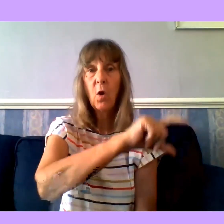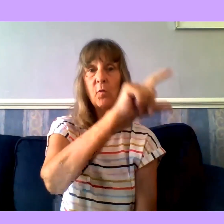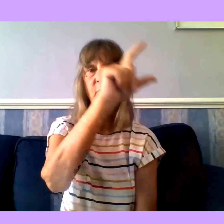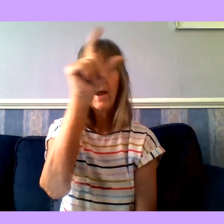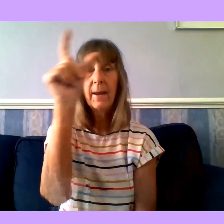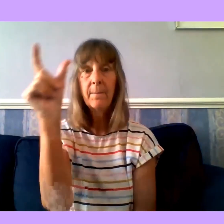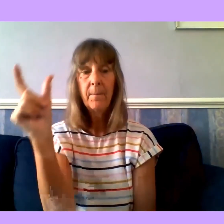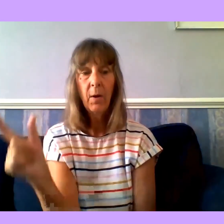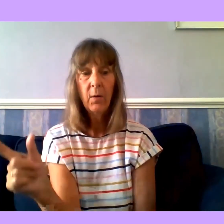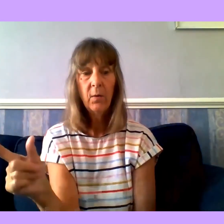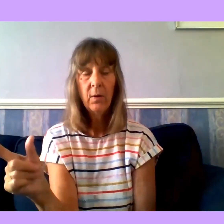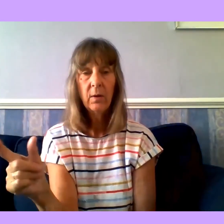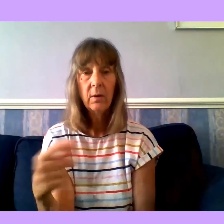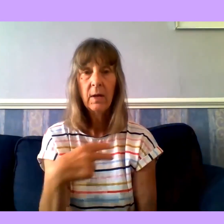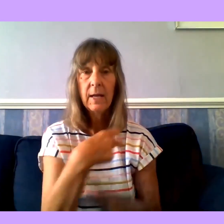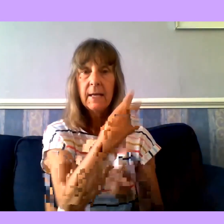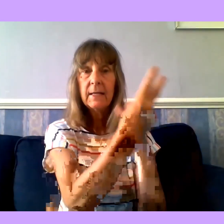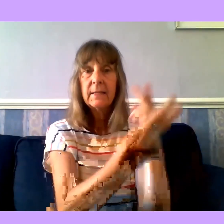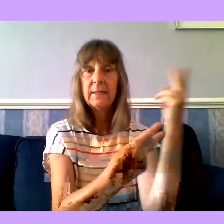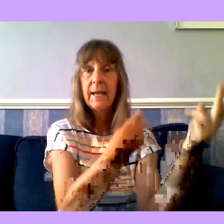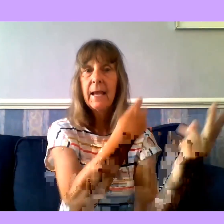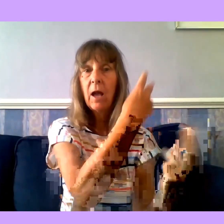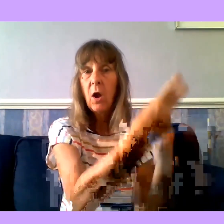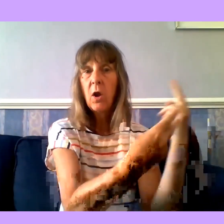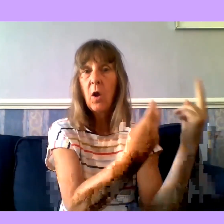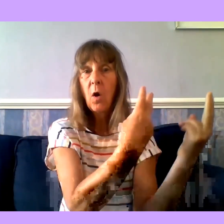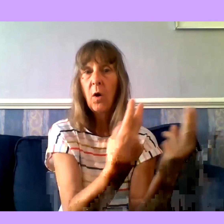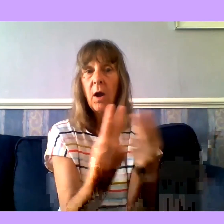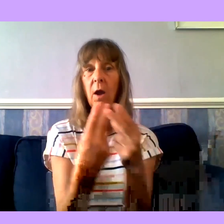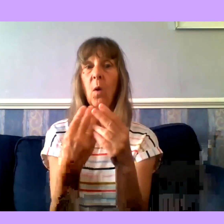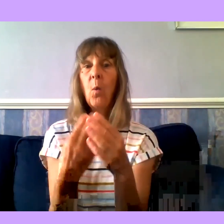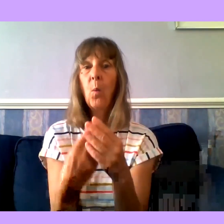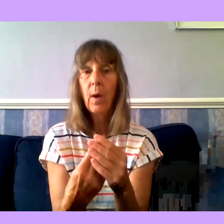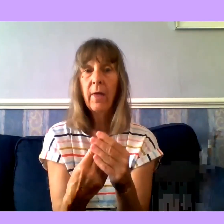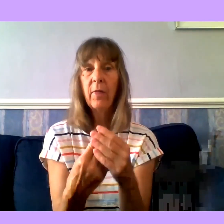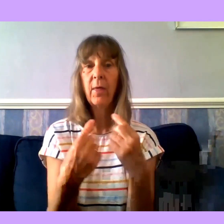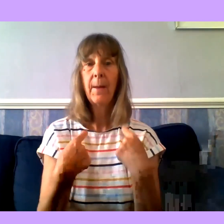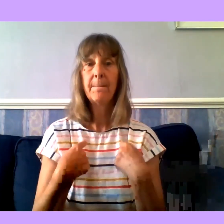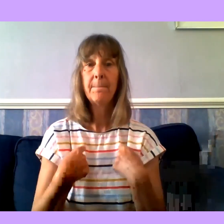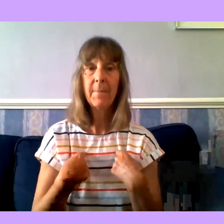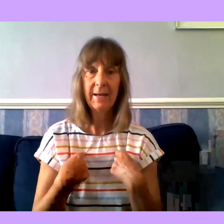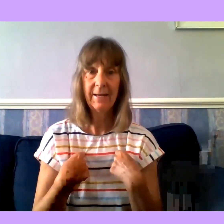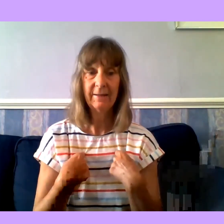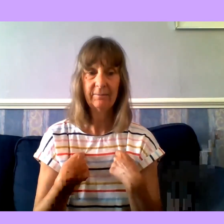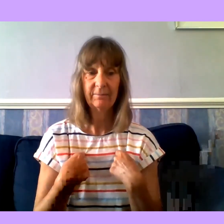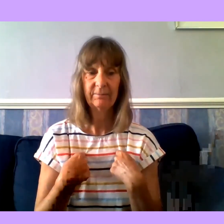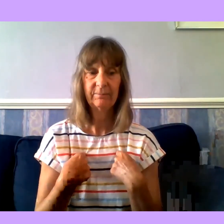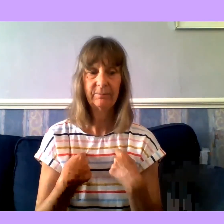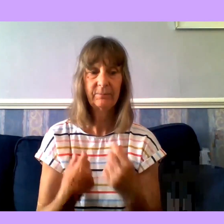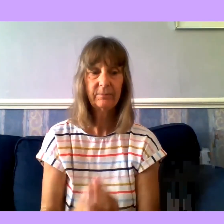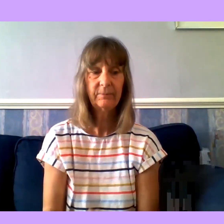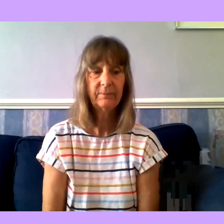sing a rainbow, sing along with me.